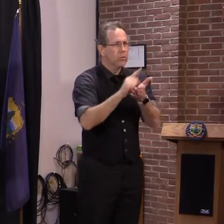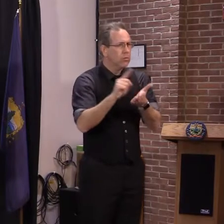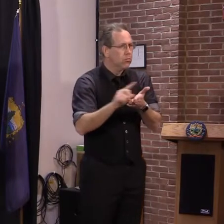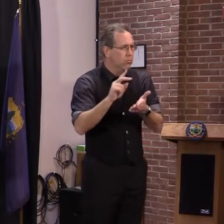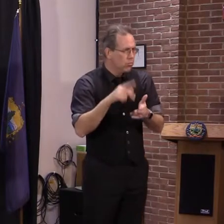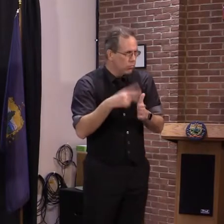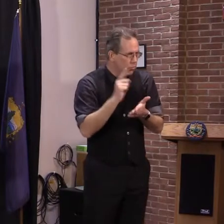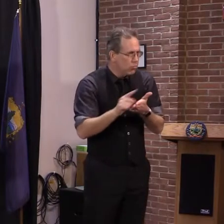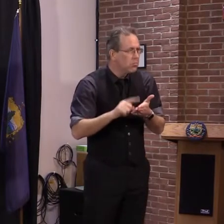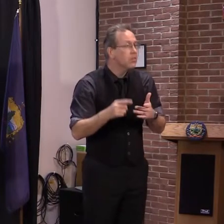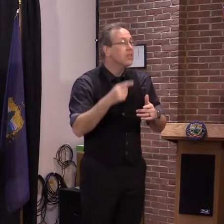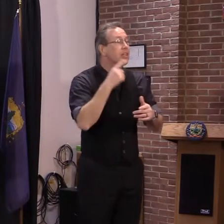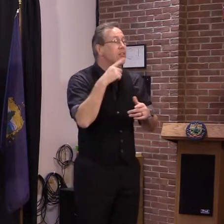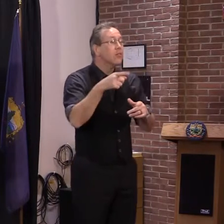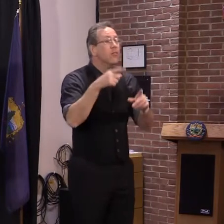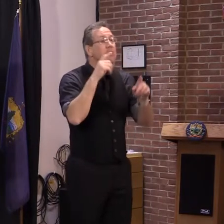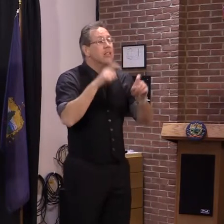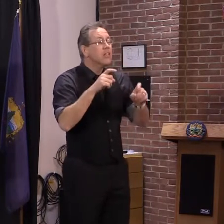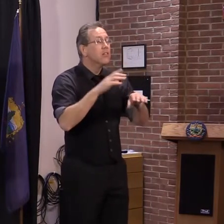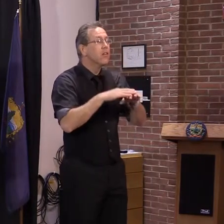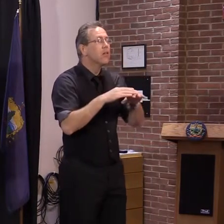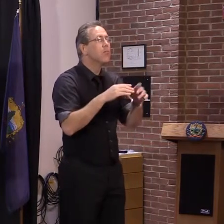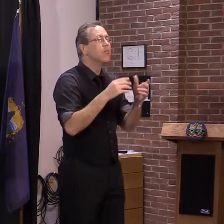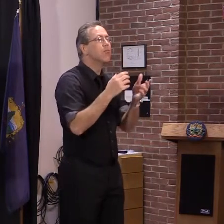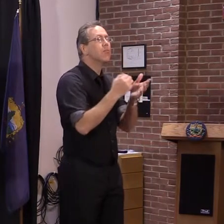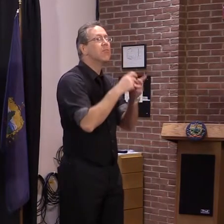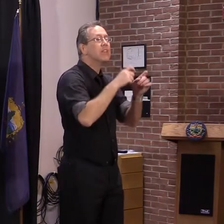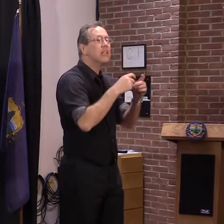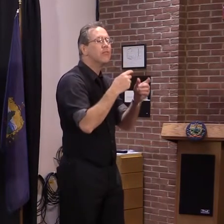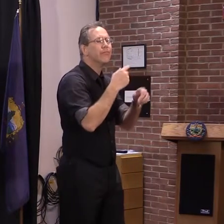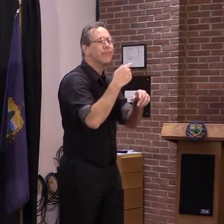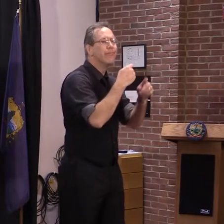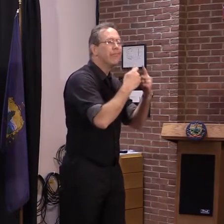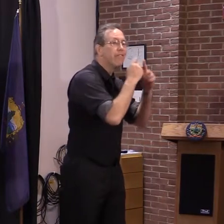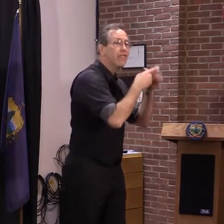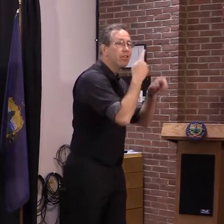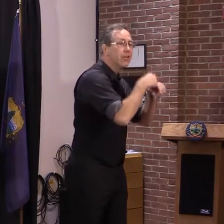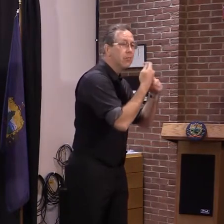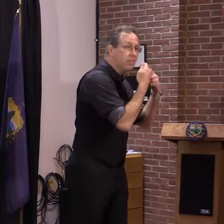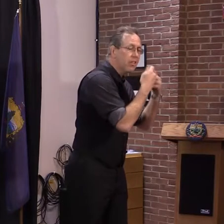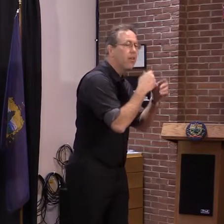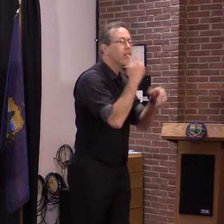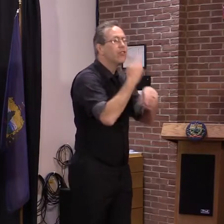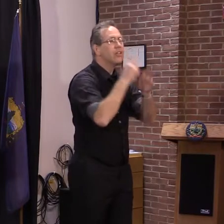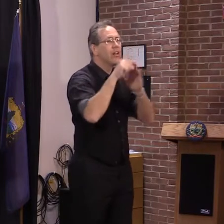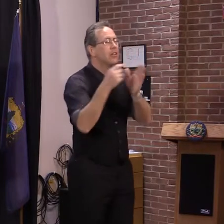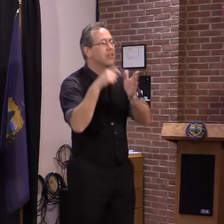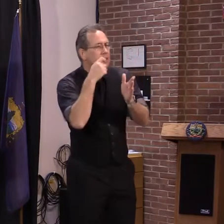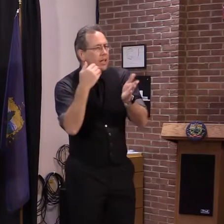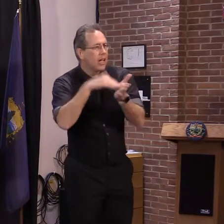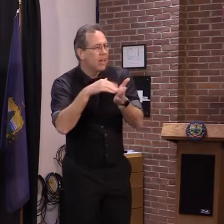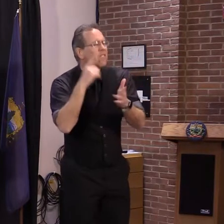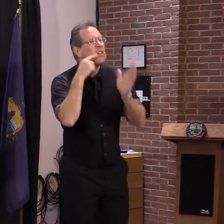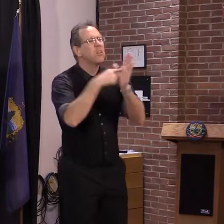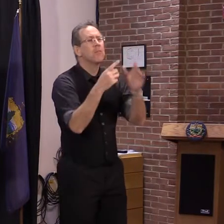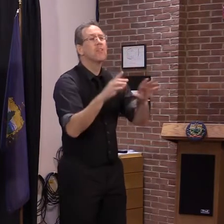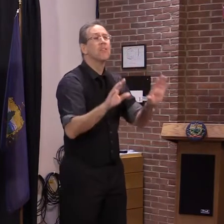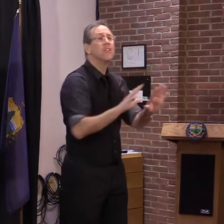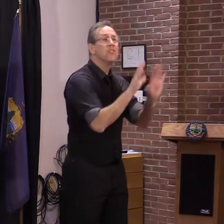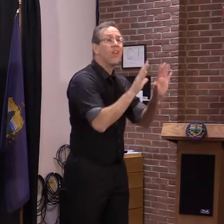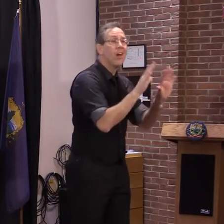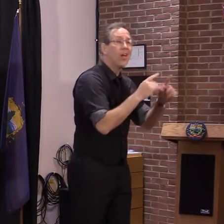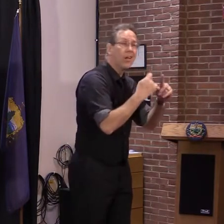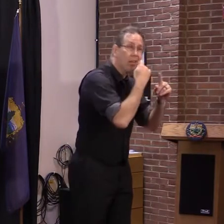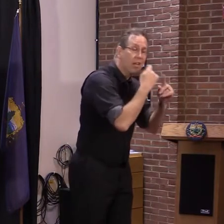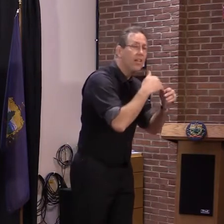3 days apart. For example, staff might test on Sunday before the school week begins and then again on Wednesday. Now, I have